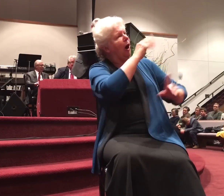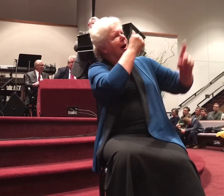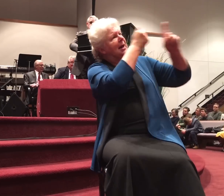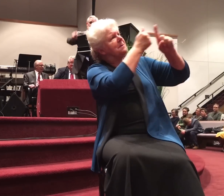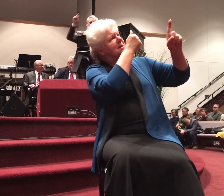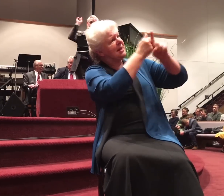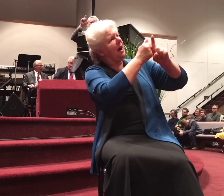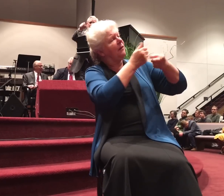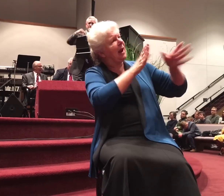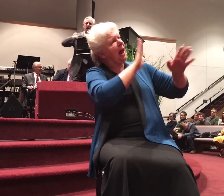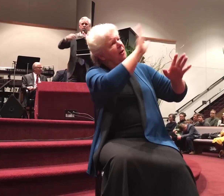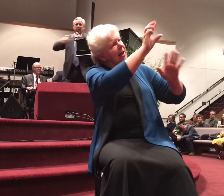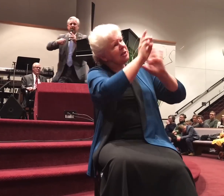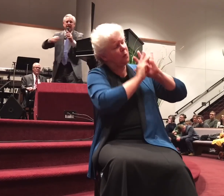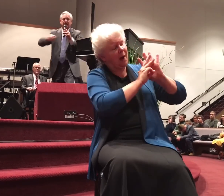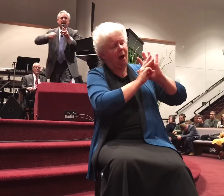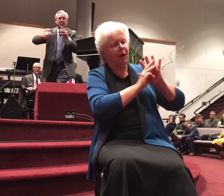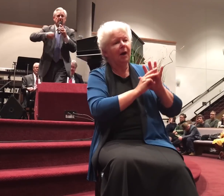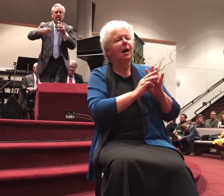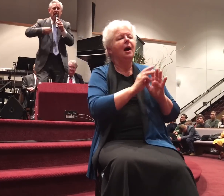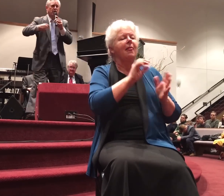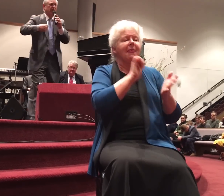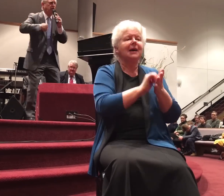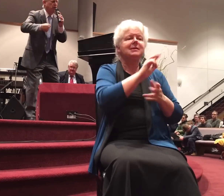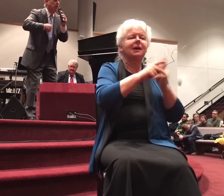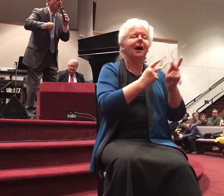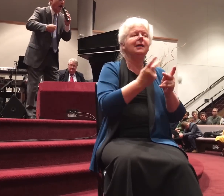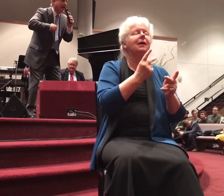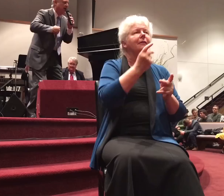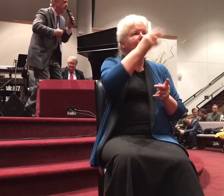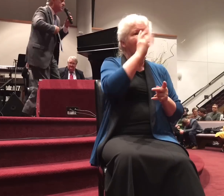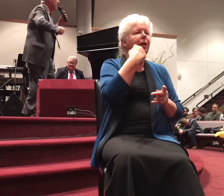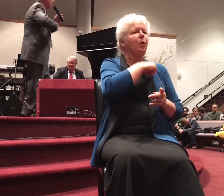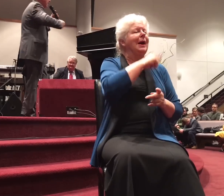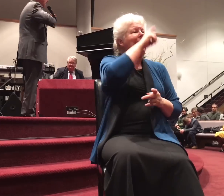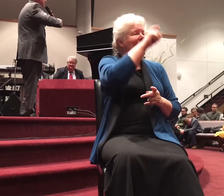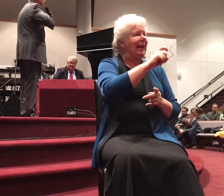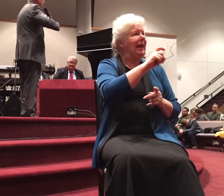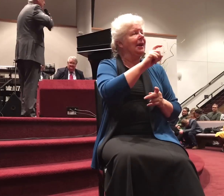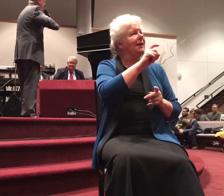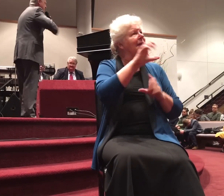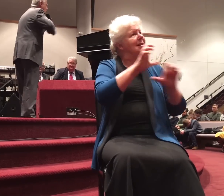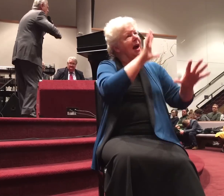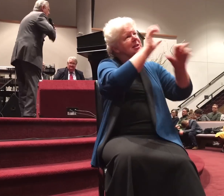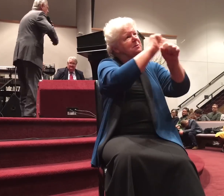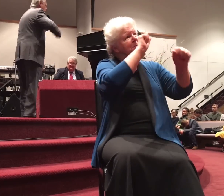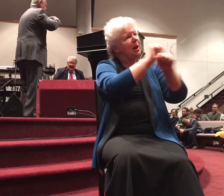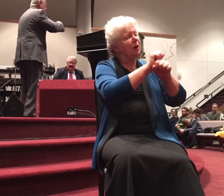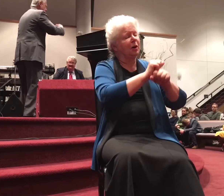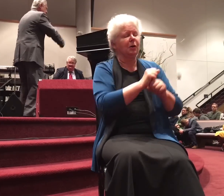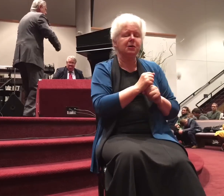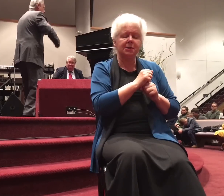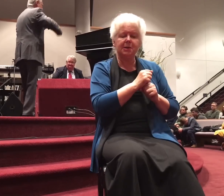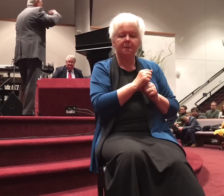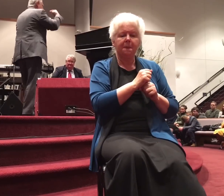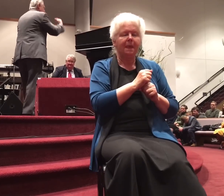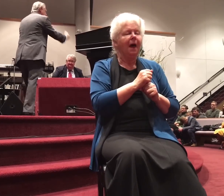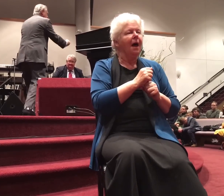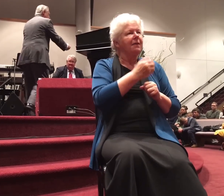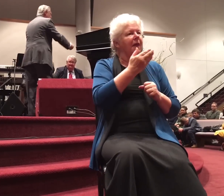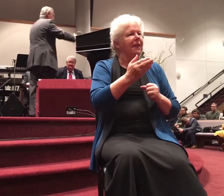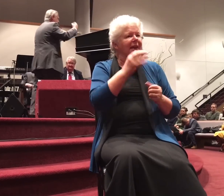wants to do. Because the kind of God we need is a God who can do the miraculous. A God who can do the unknowable, the unthinkable,